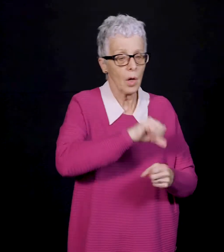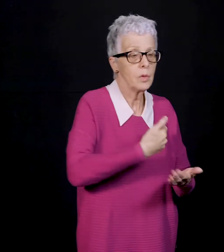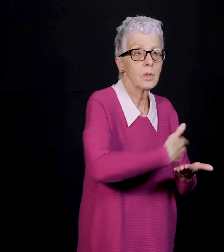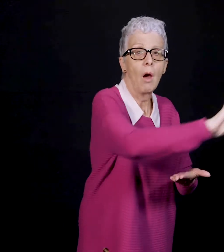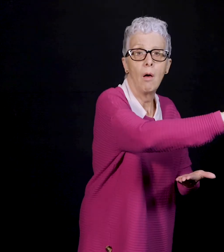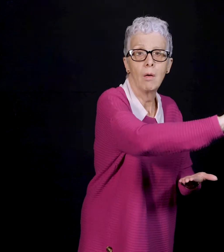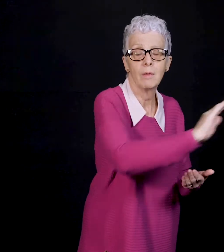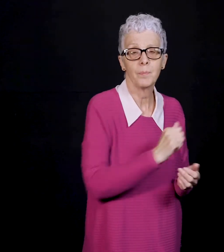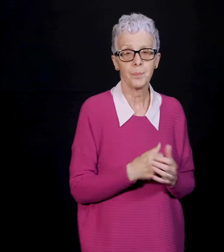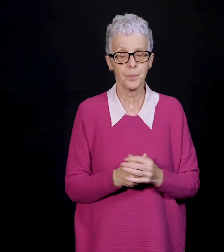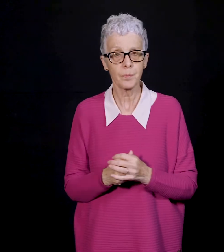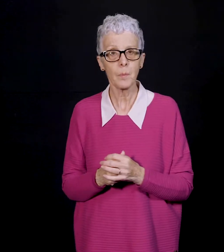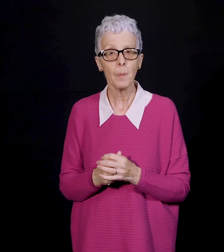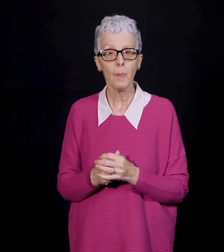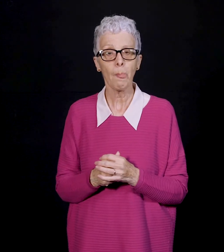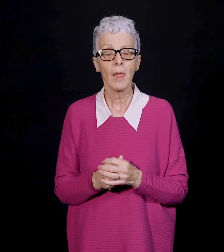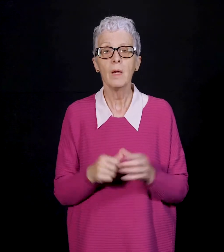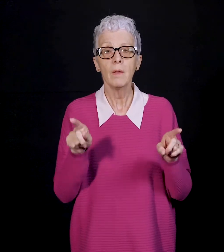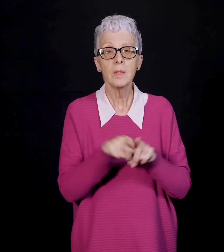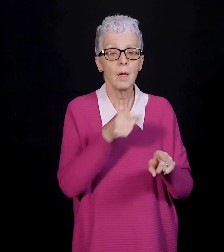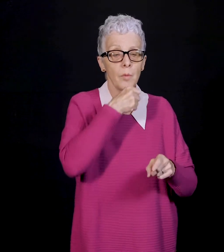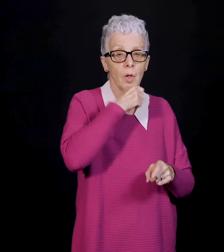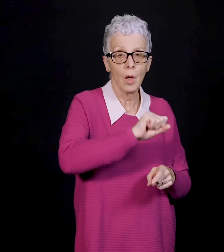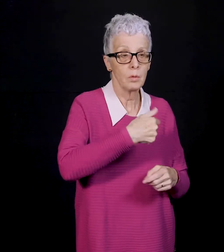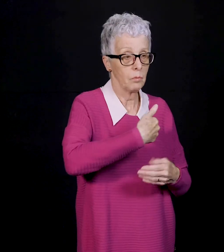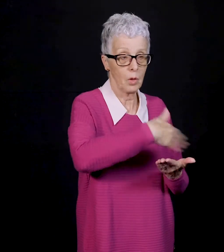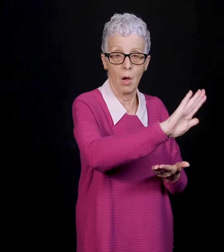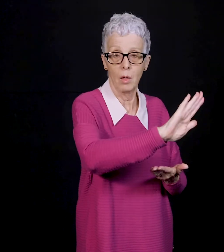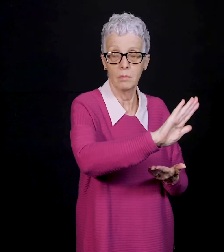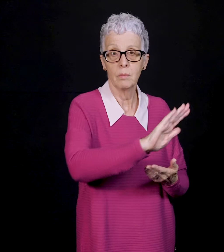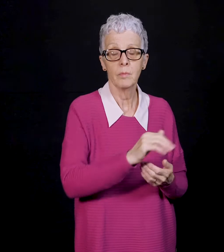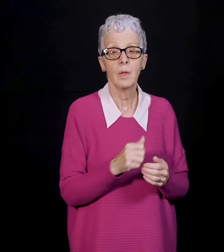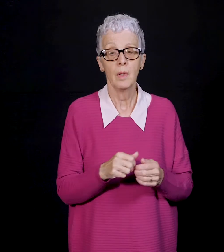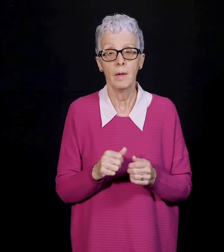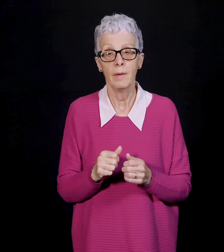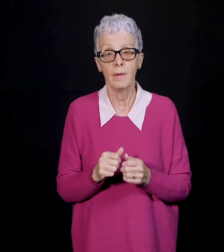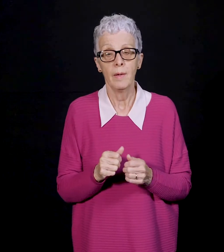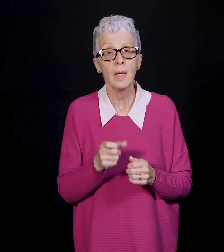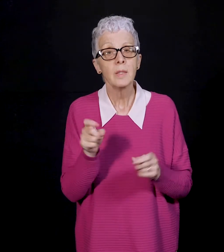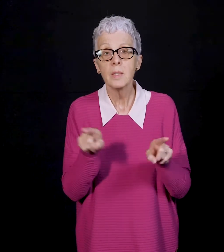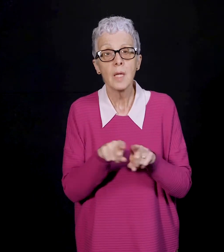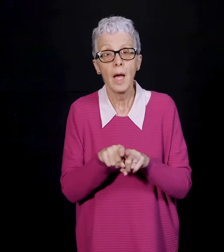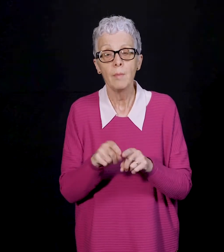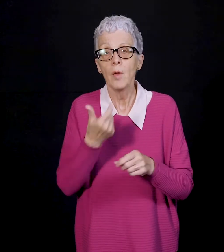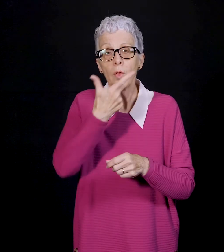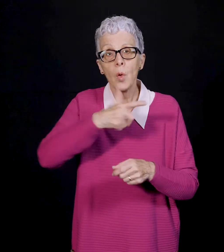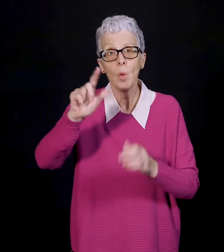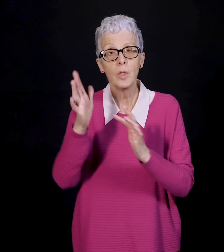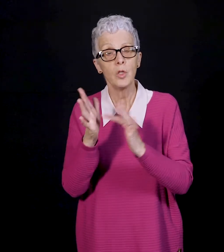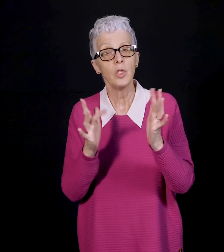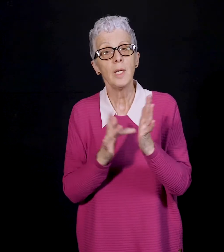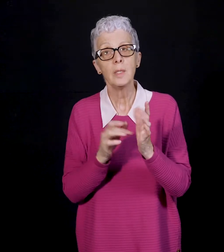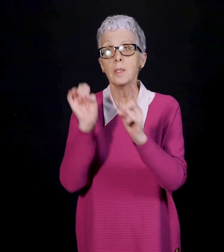us. And just like that goat was led outside the camp and never ever seen again, it's reminiscent of the Lord Jesus